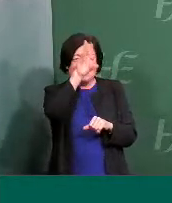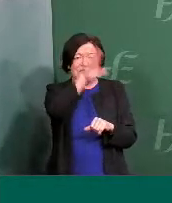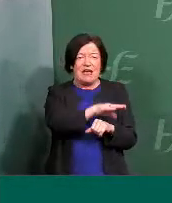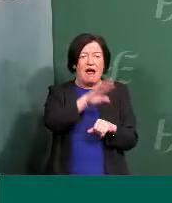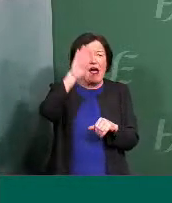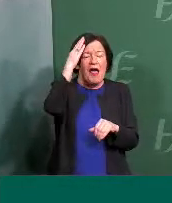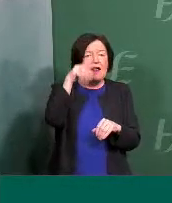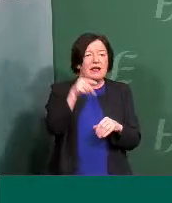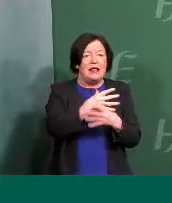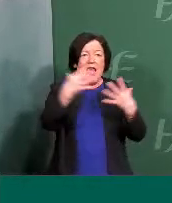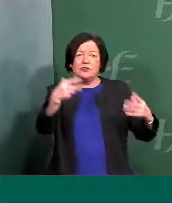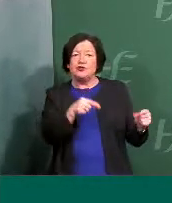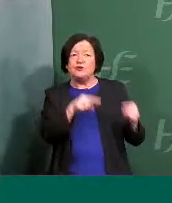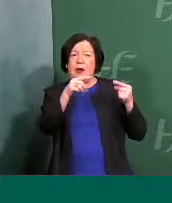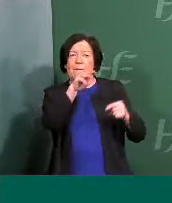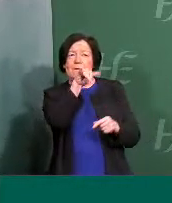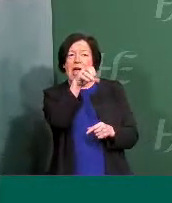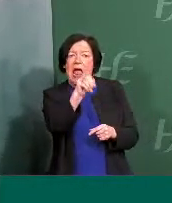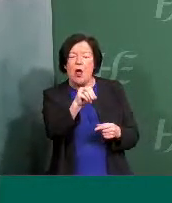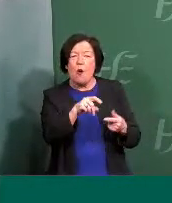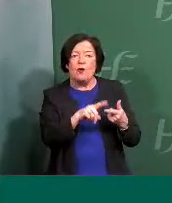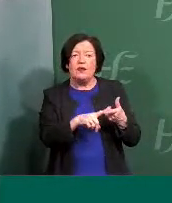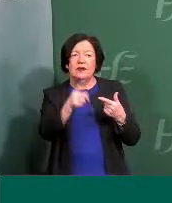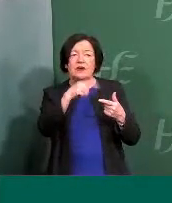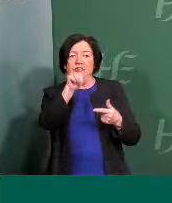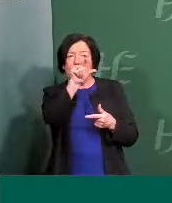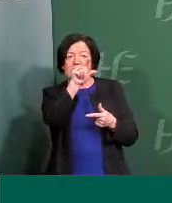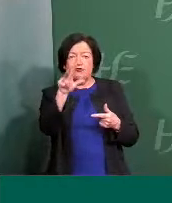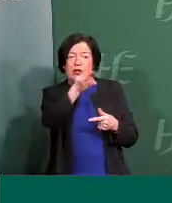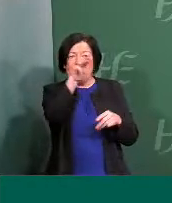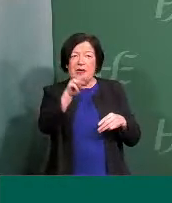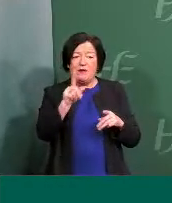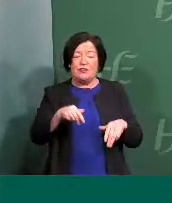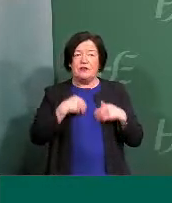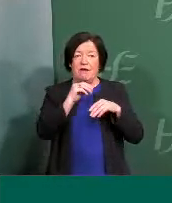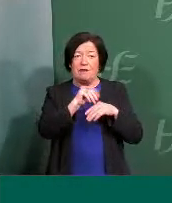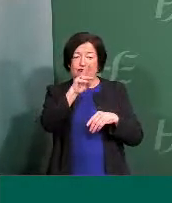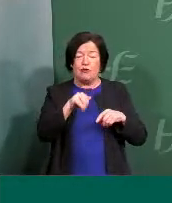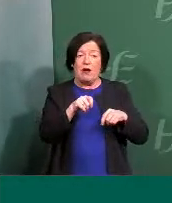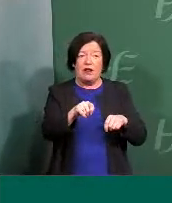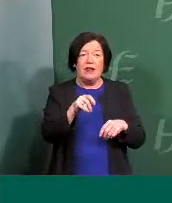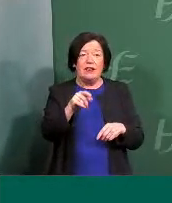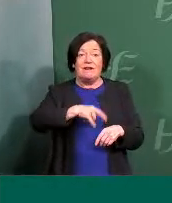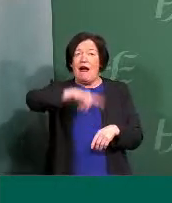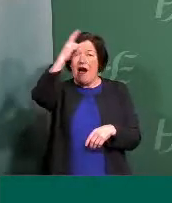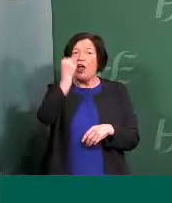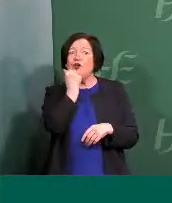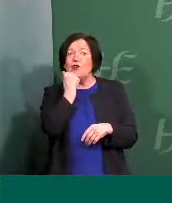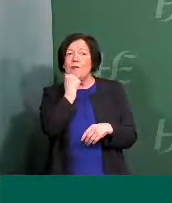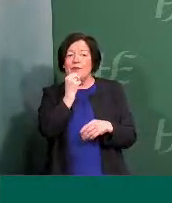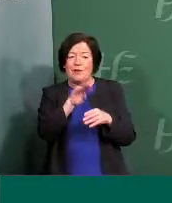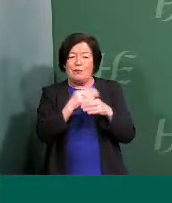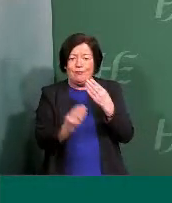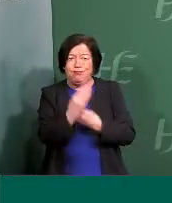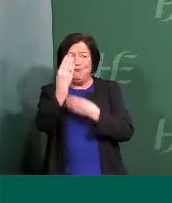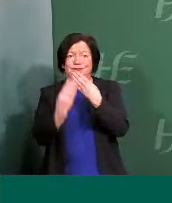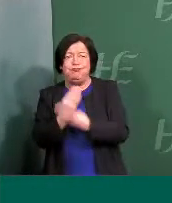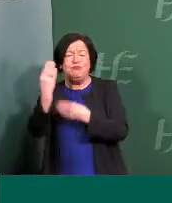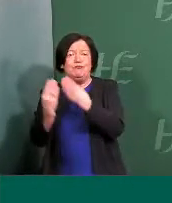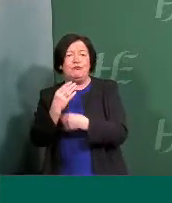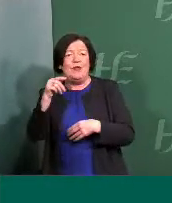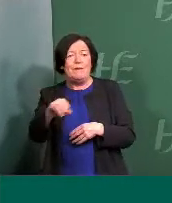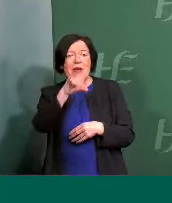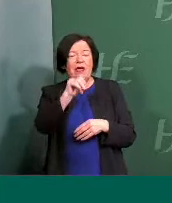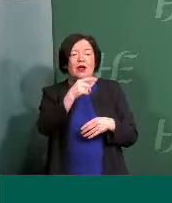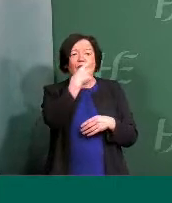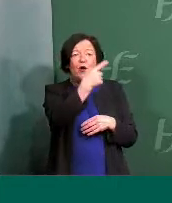very significant challenges there. Mayo, 23 people there this morning on trolleys. Very high number of presentations for Mayo in terms